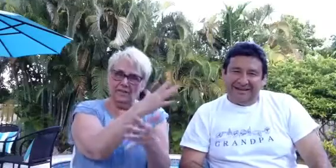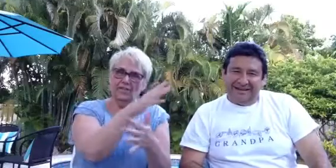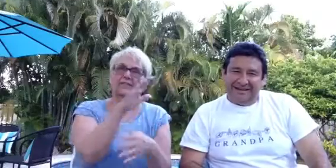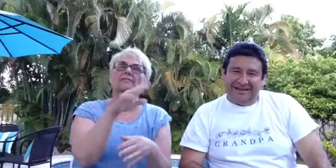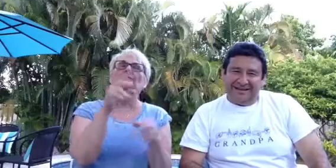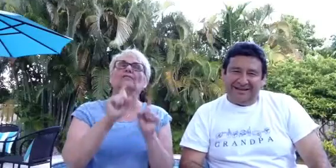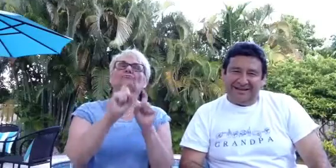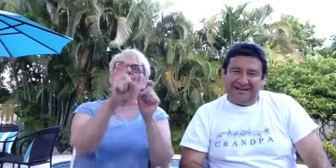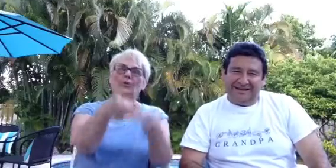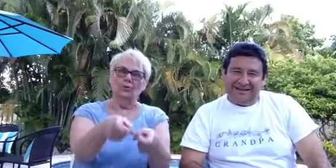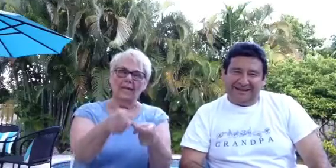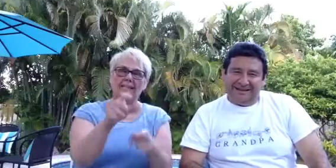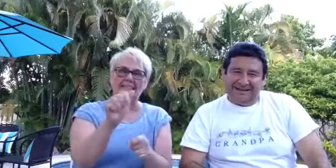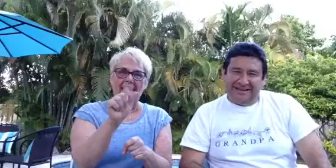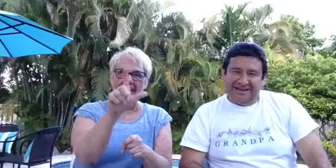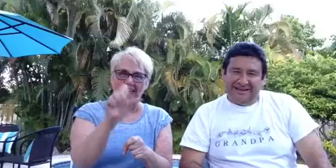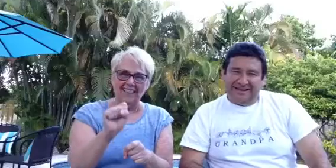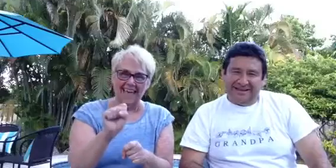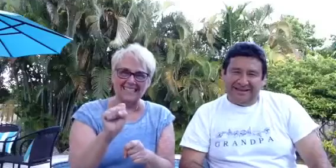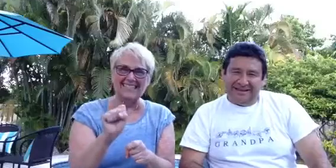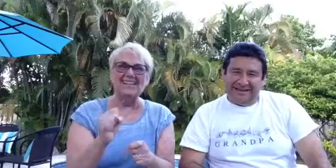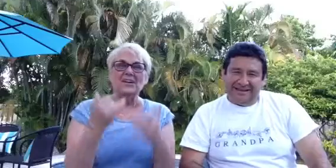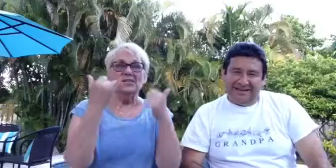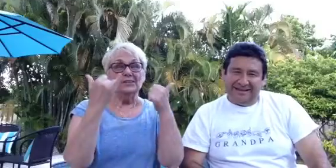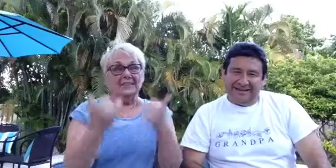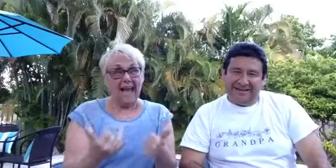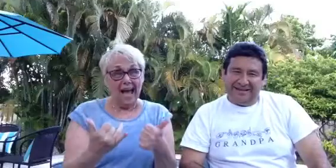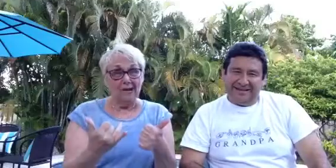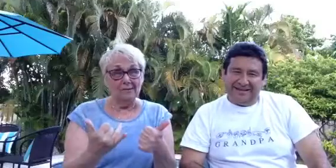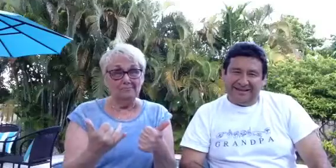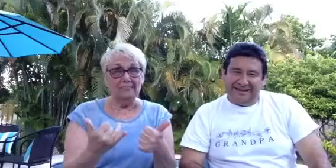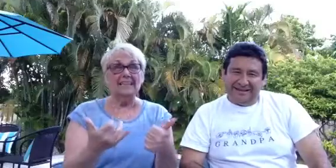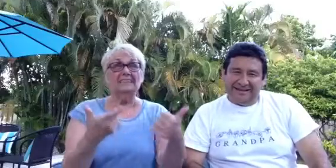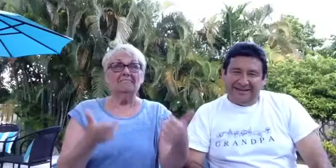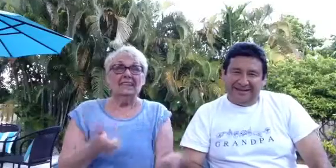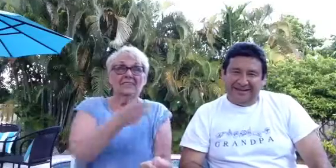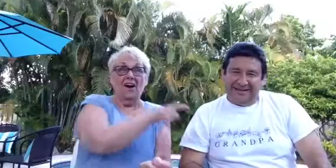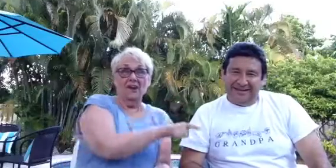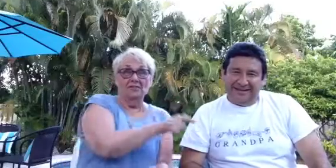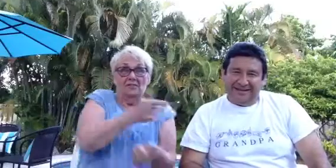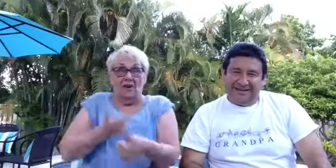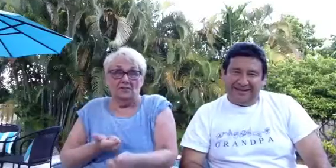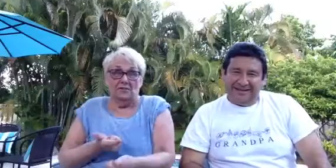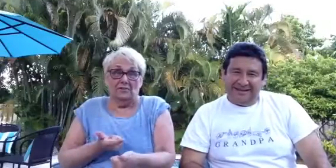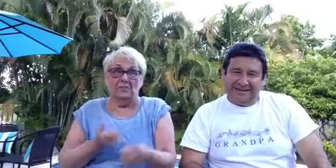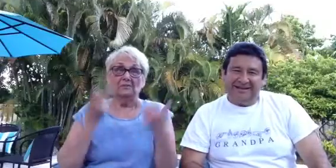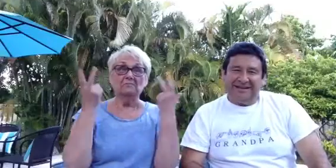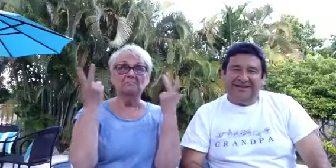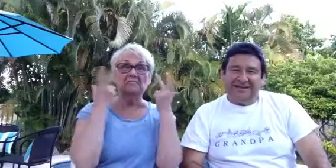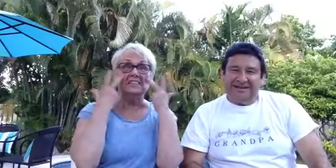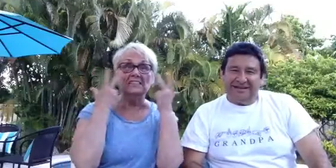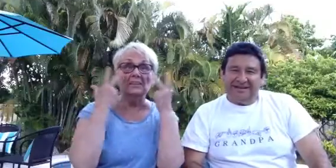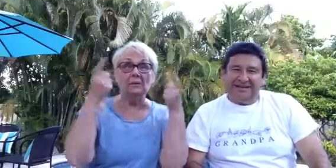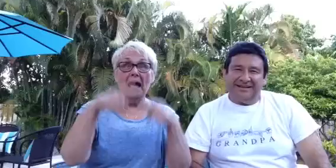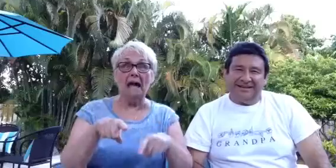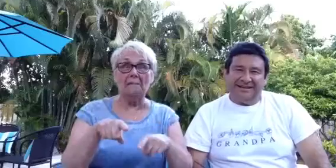finished donated to ALS. So now it's our turn. So let's see what